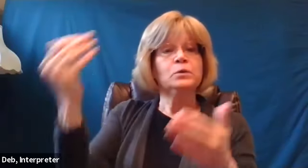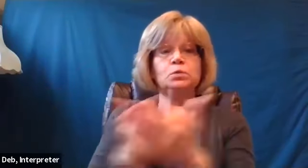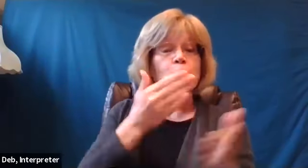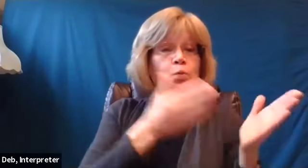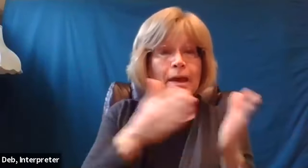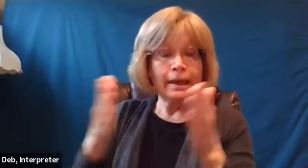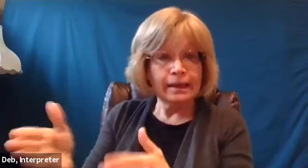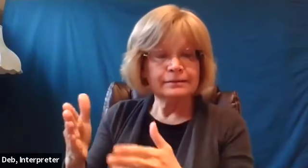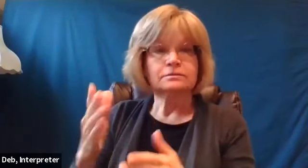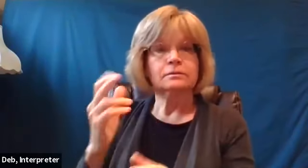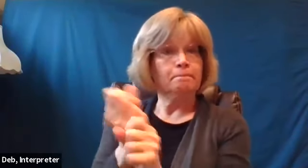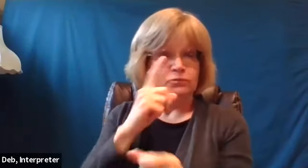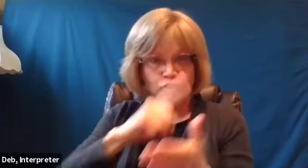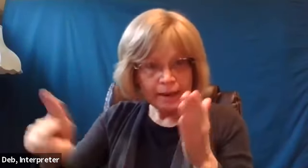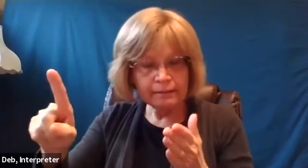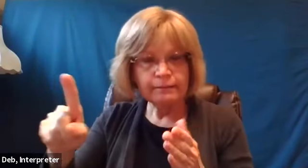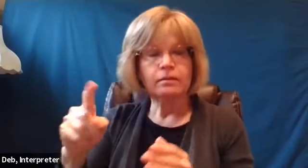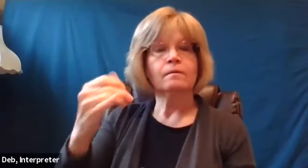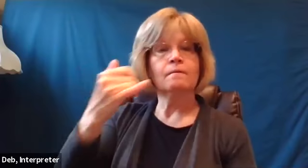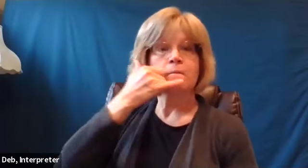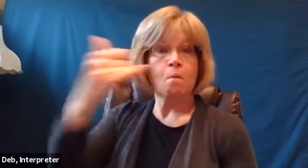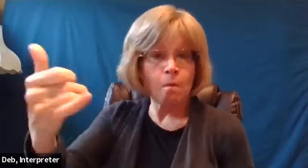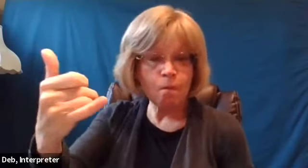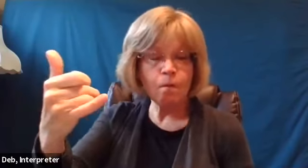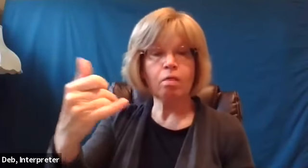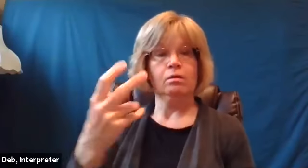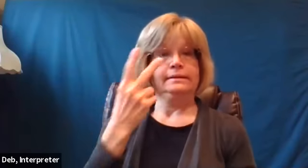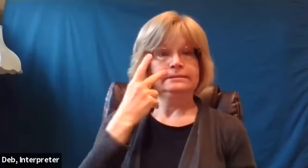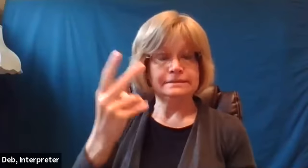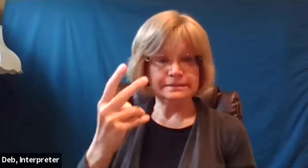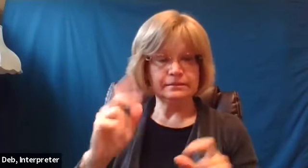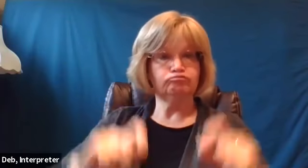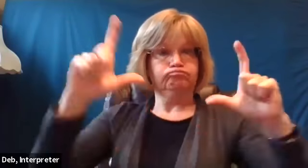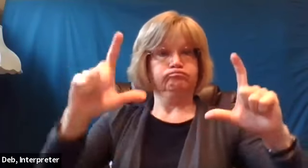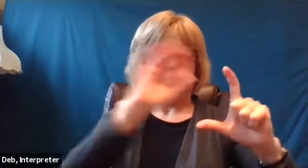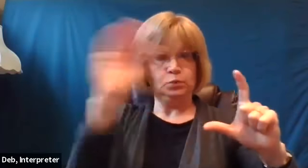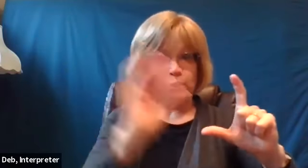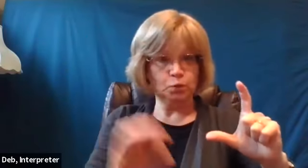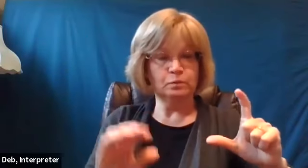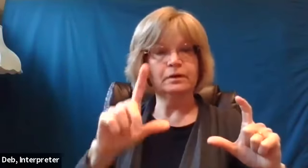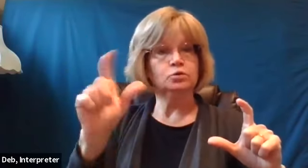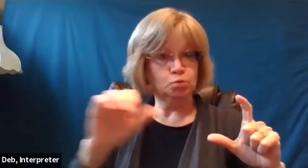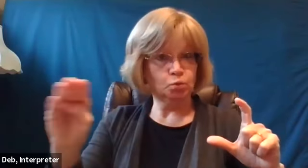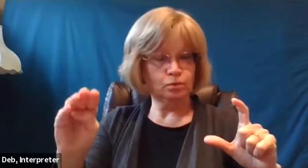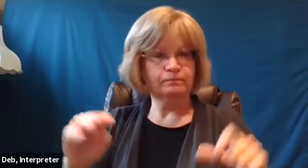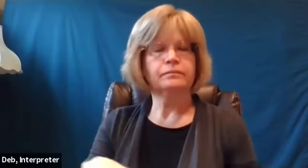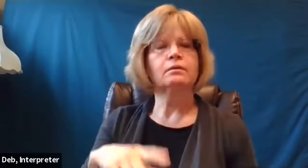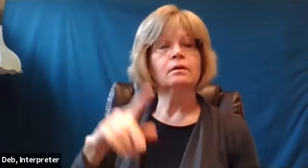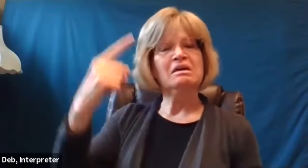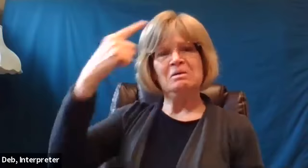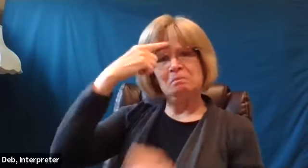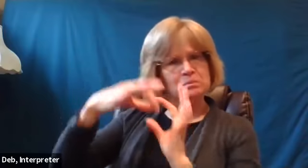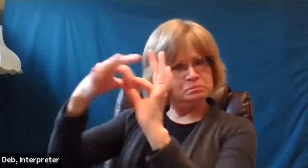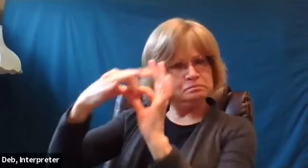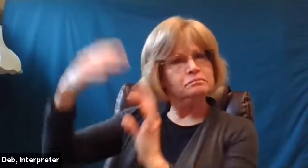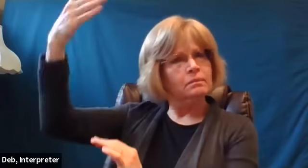call them on the phone, send them a letter, or see them in faith formation on Zoom. We also had to think about our relationship with God a little differently, because we have to think